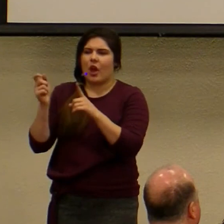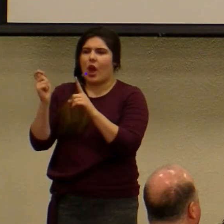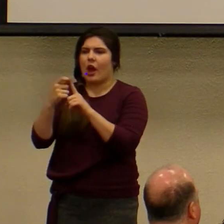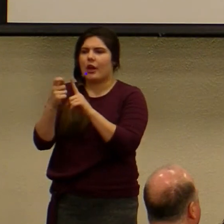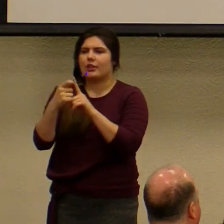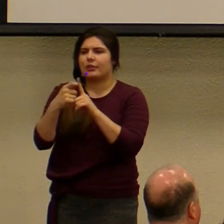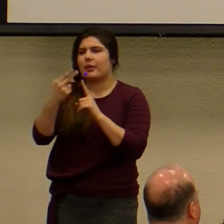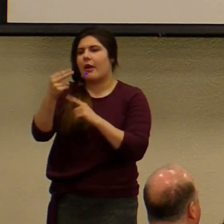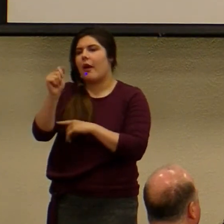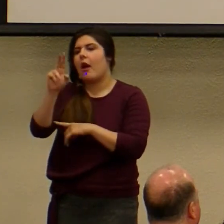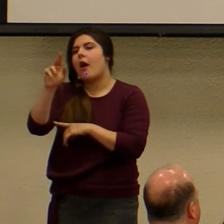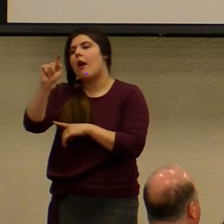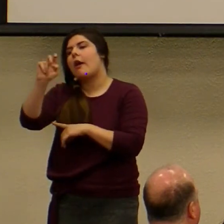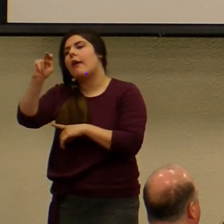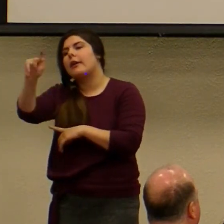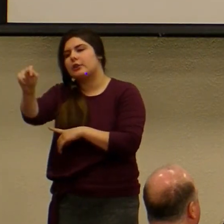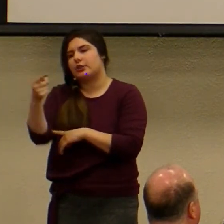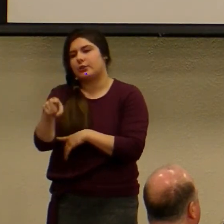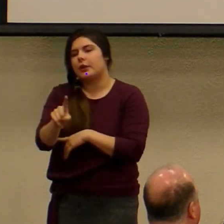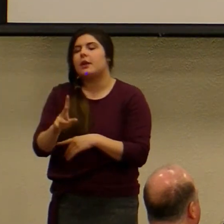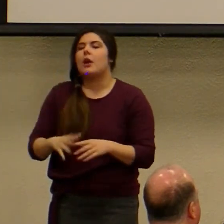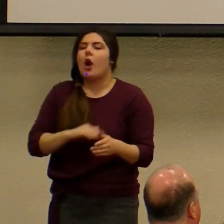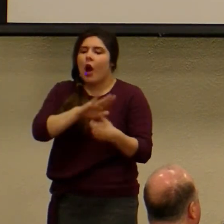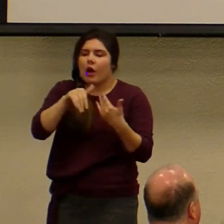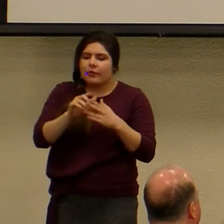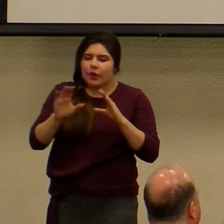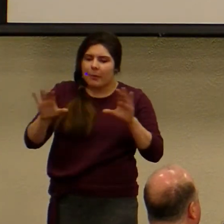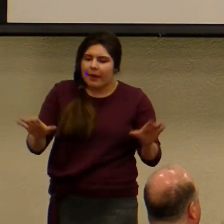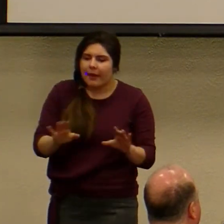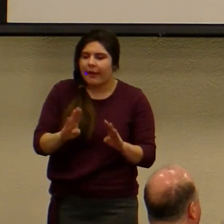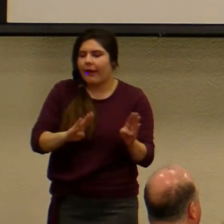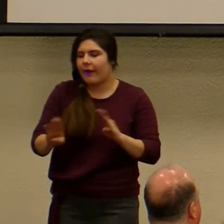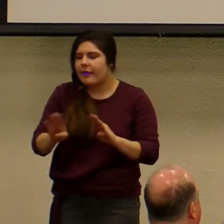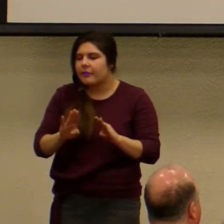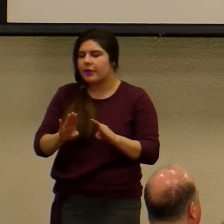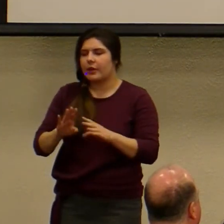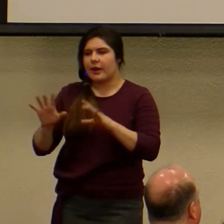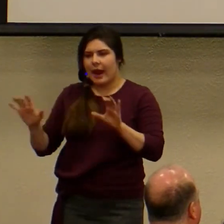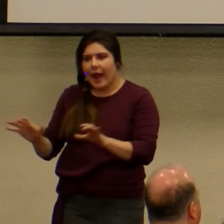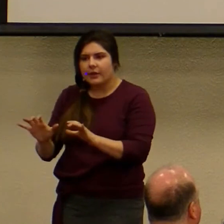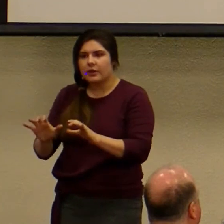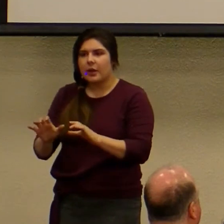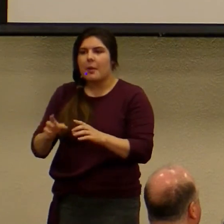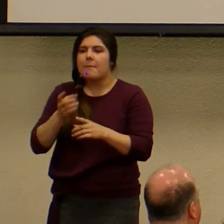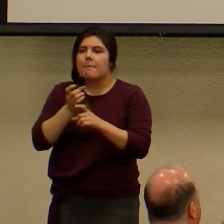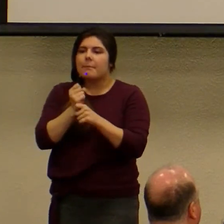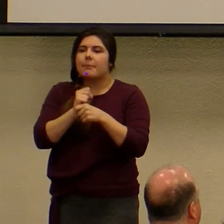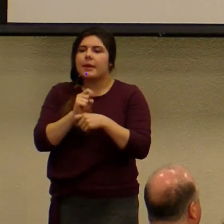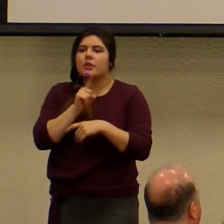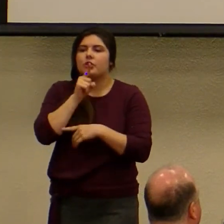of your talking and all of your posturing, make sure that what they're saying about you isn't really true.